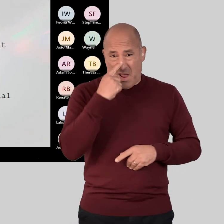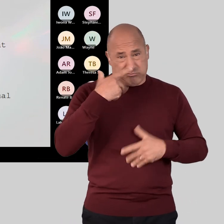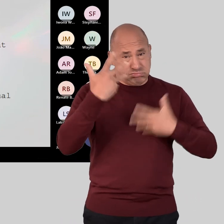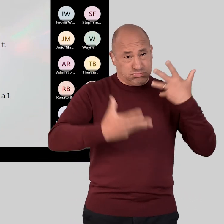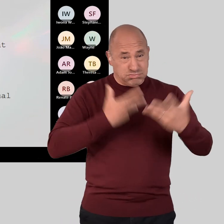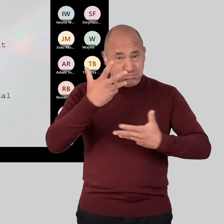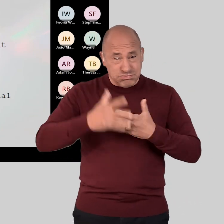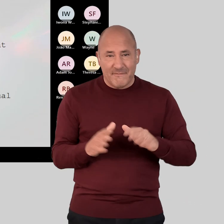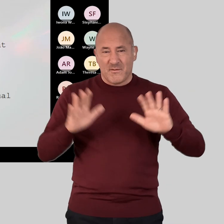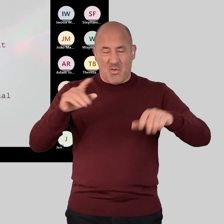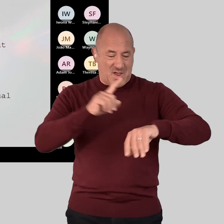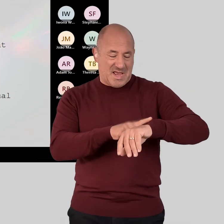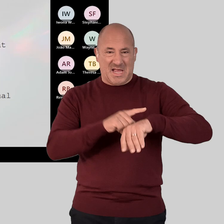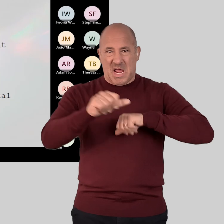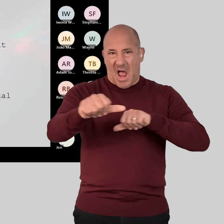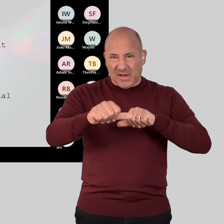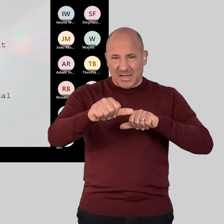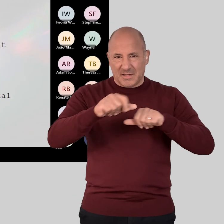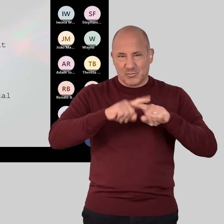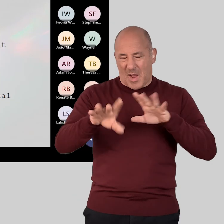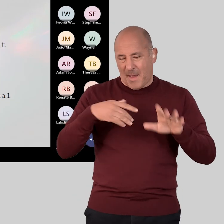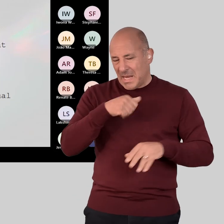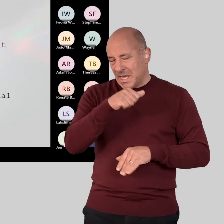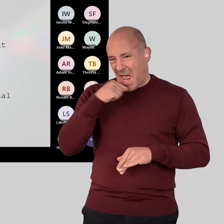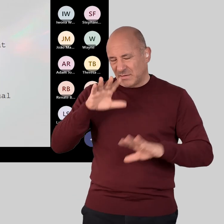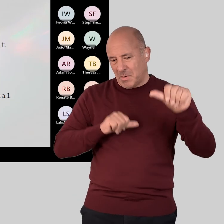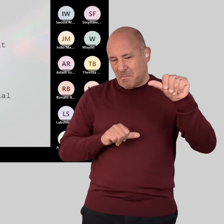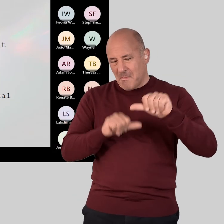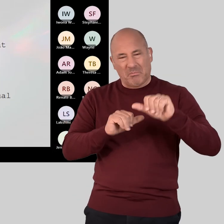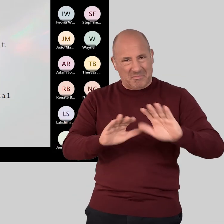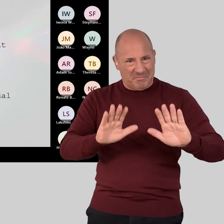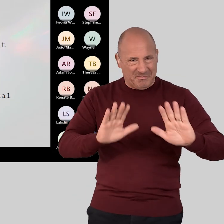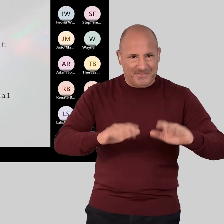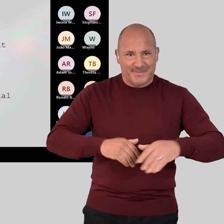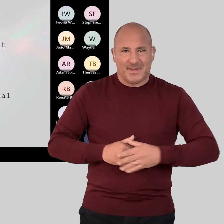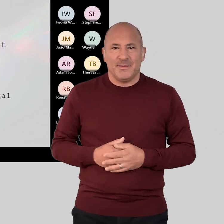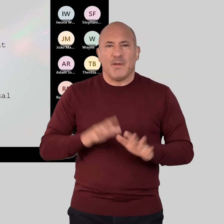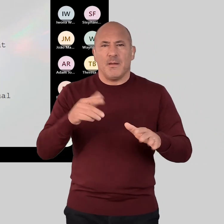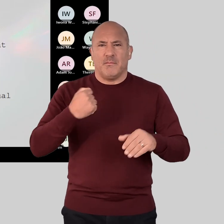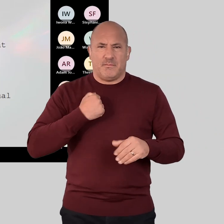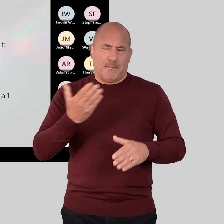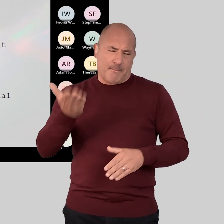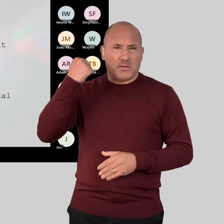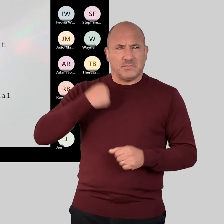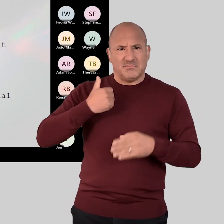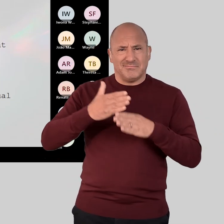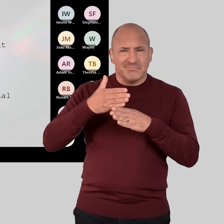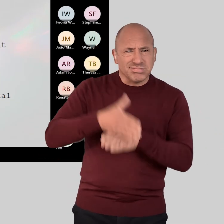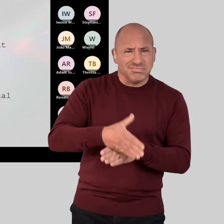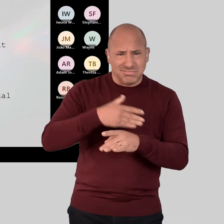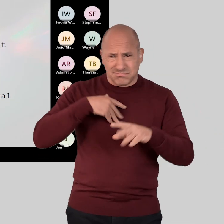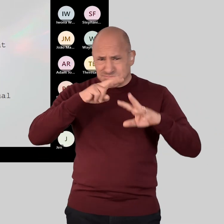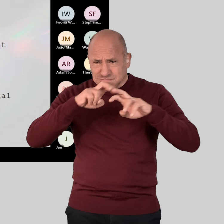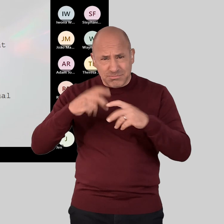there's quite a lot that we could say about both those things, and for the sake of time I'm going to try and be kind of brief, but a lot of my work